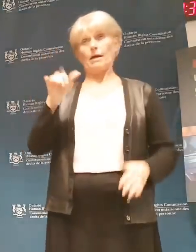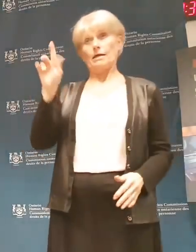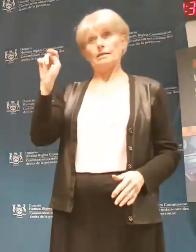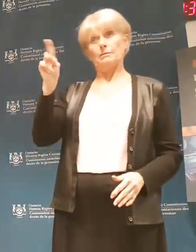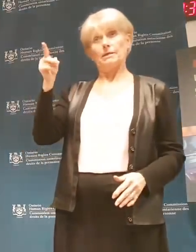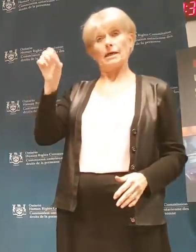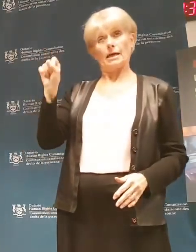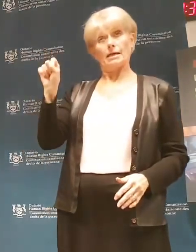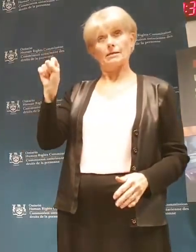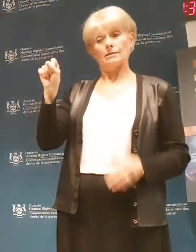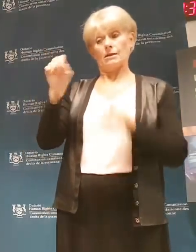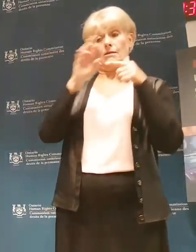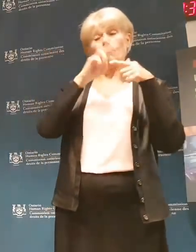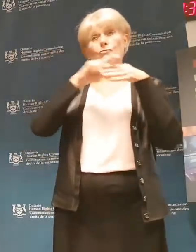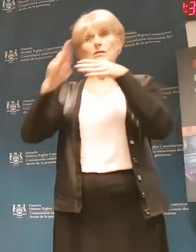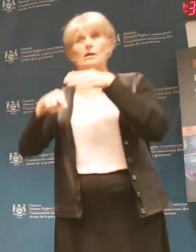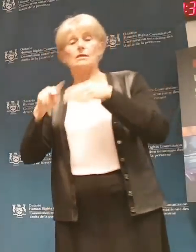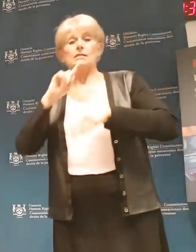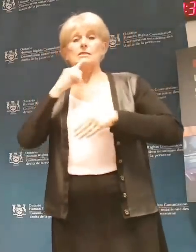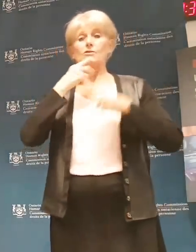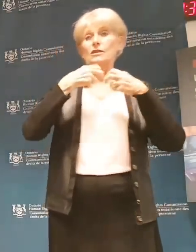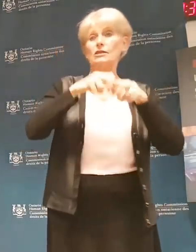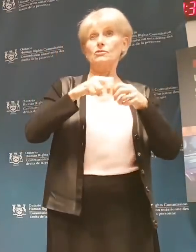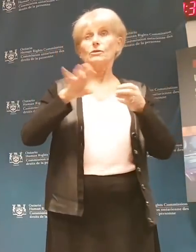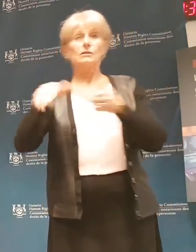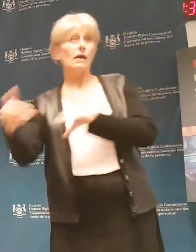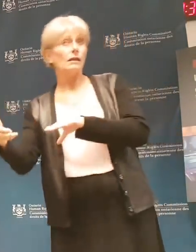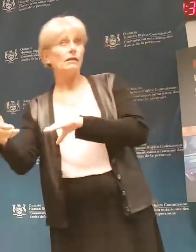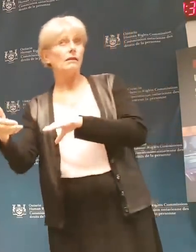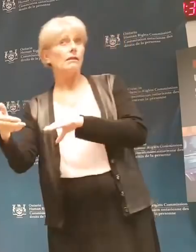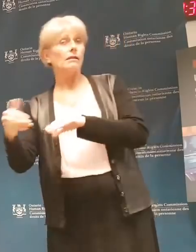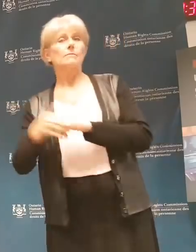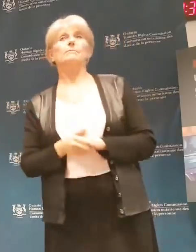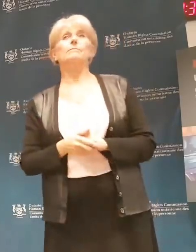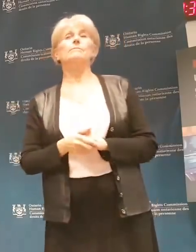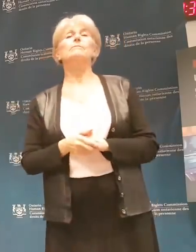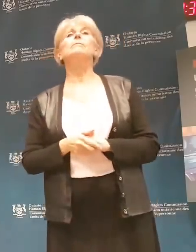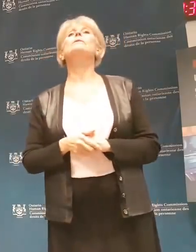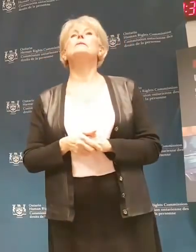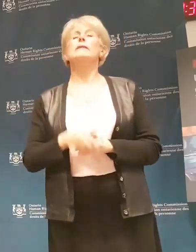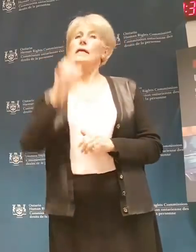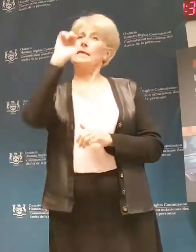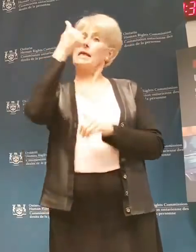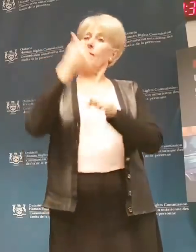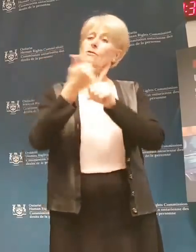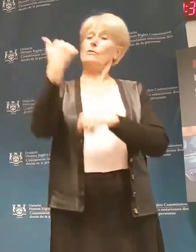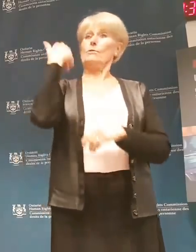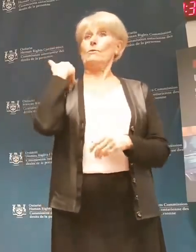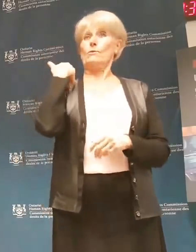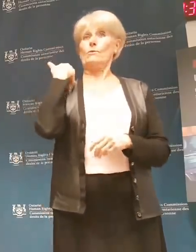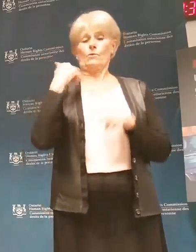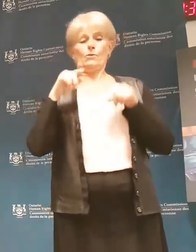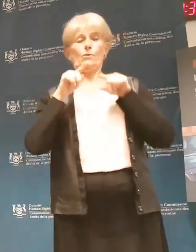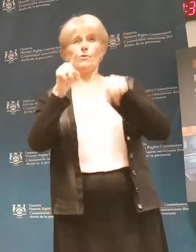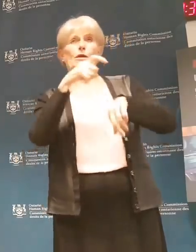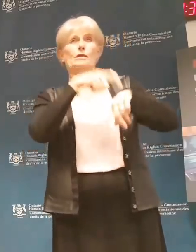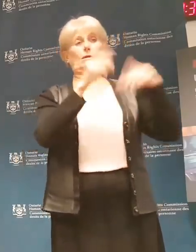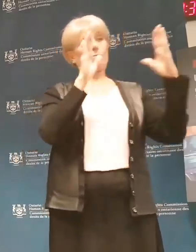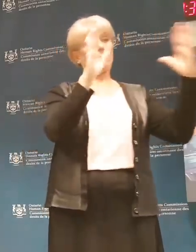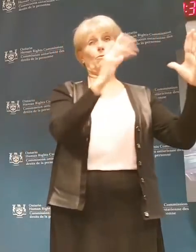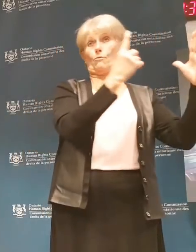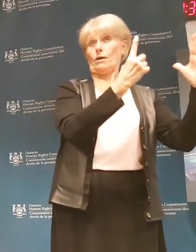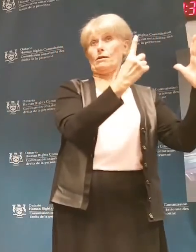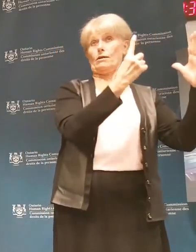TPS that results in serious injury or death? Over 10 years ago, during time period